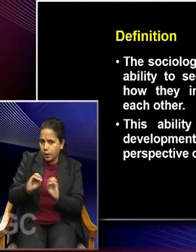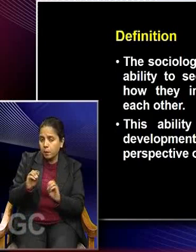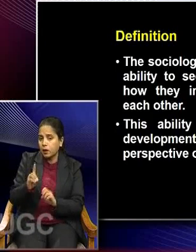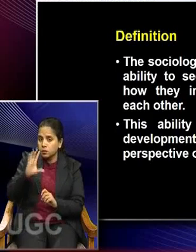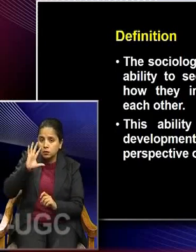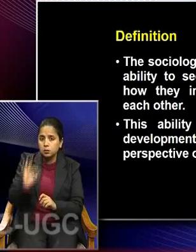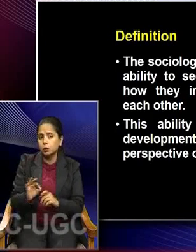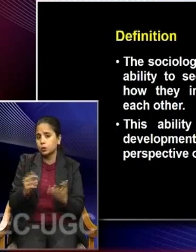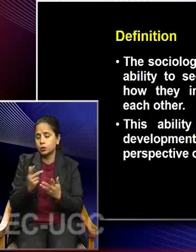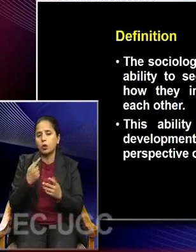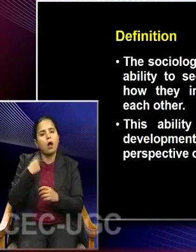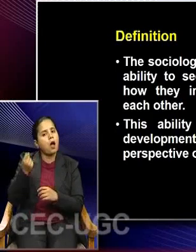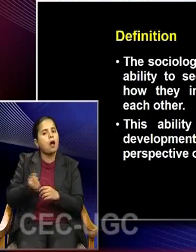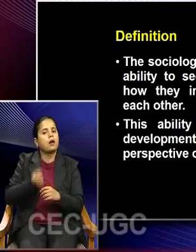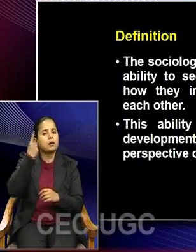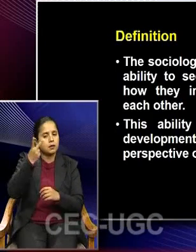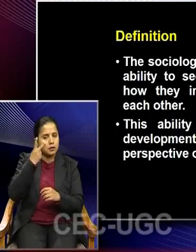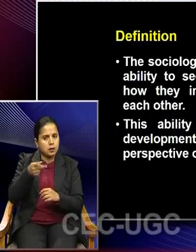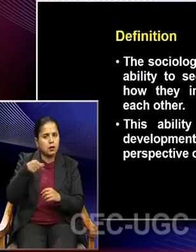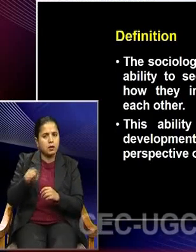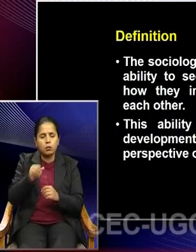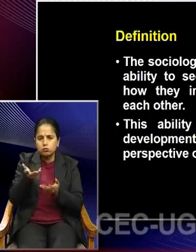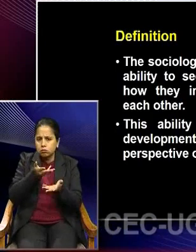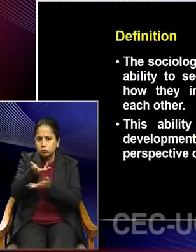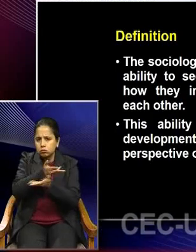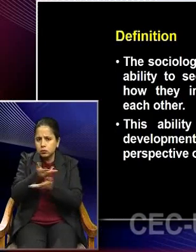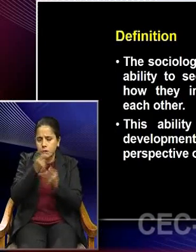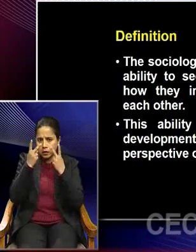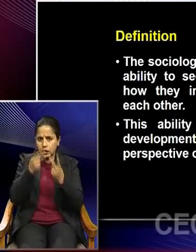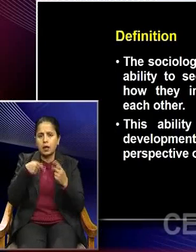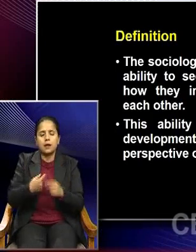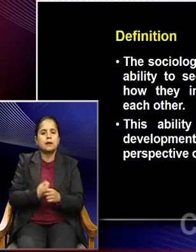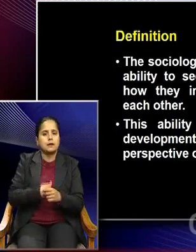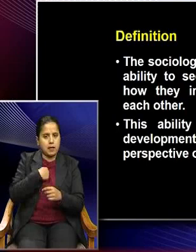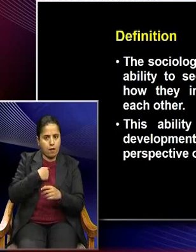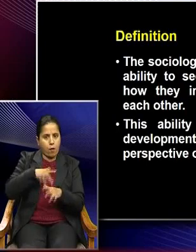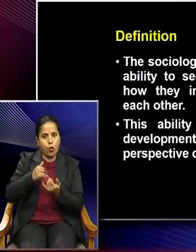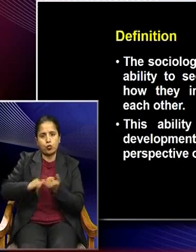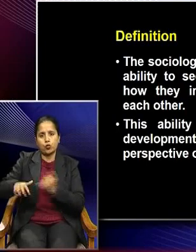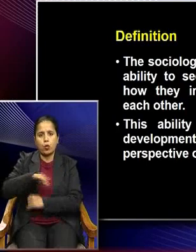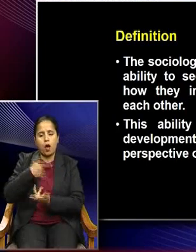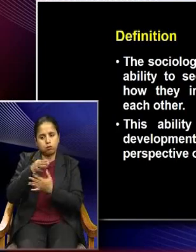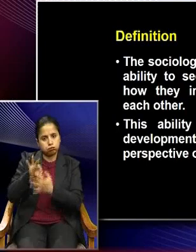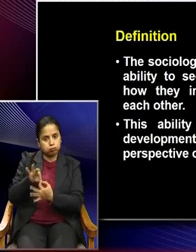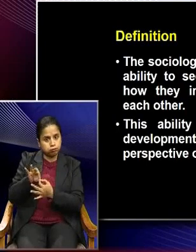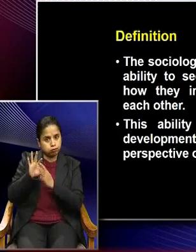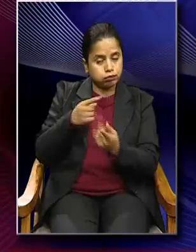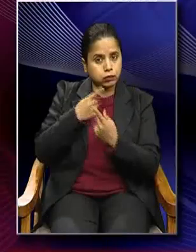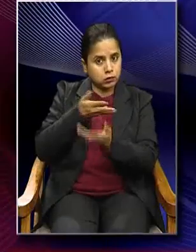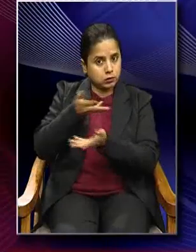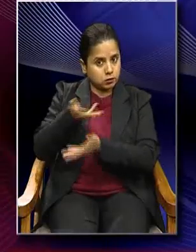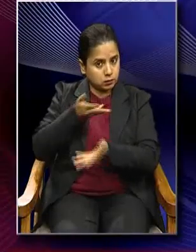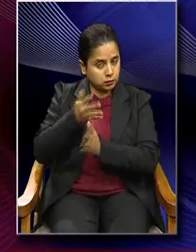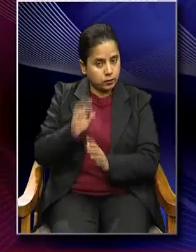is to understand the interaction between the self and society, how